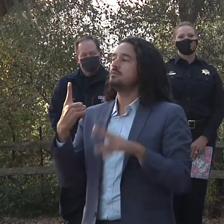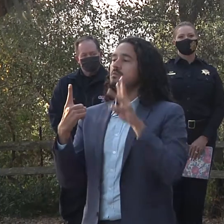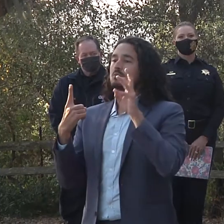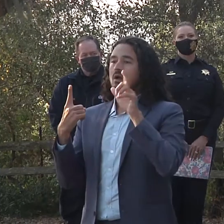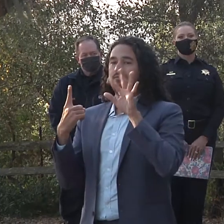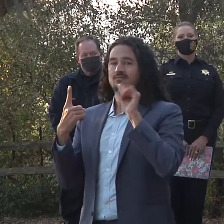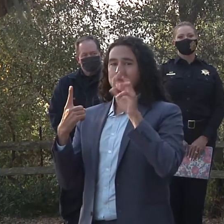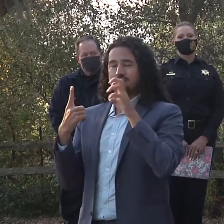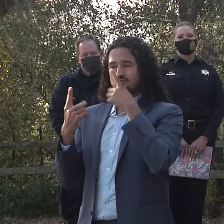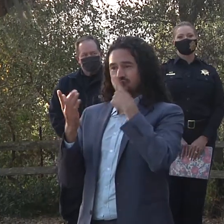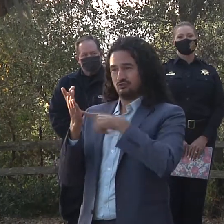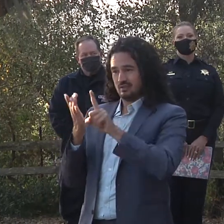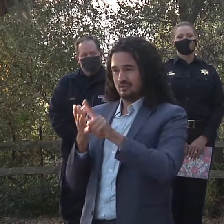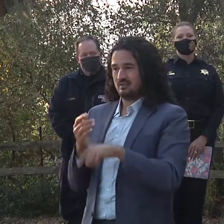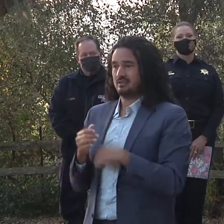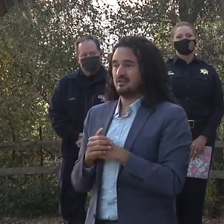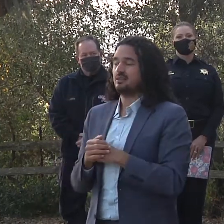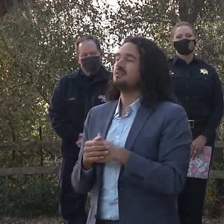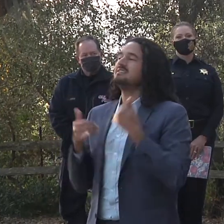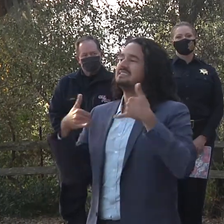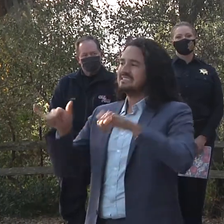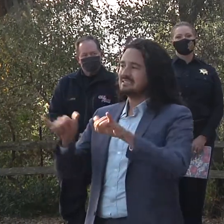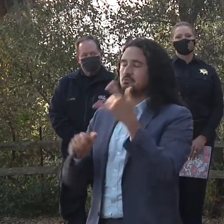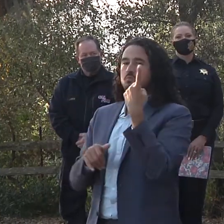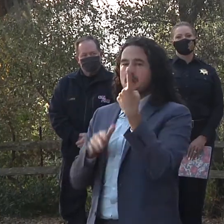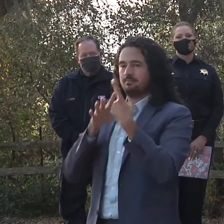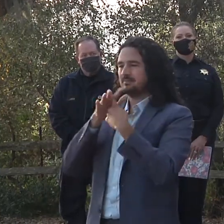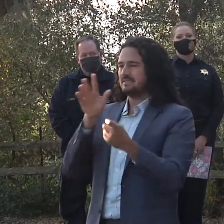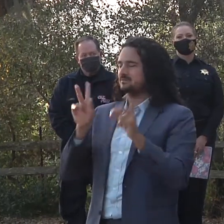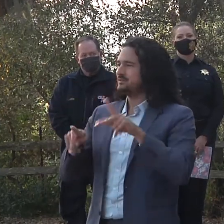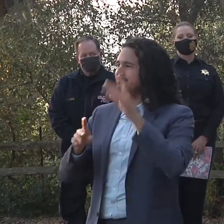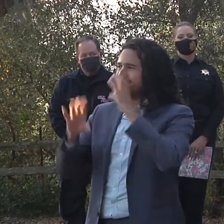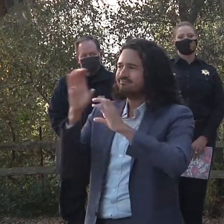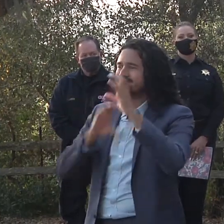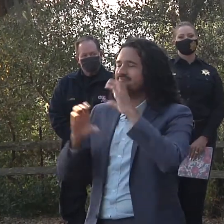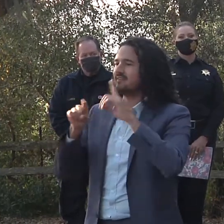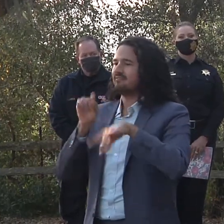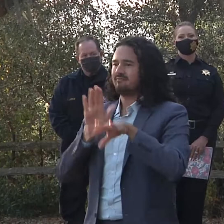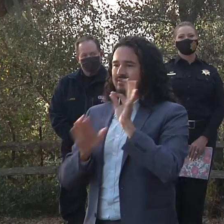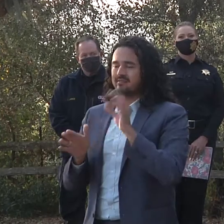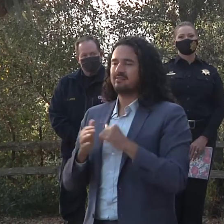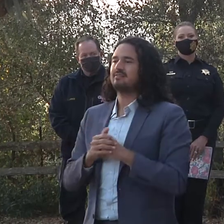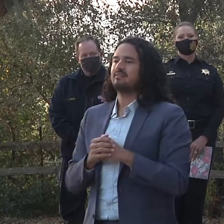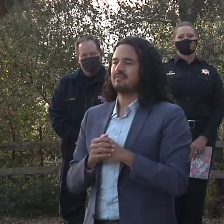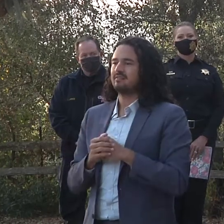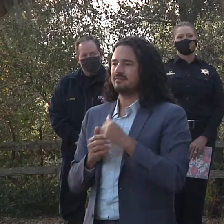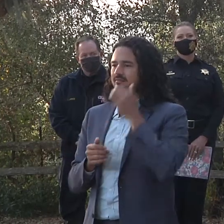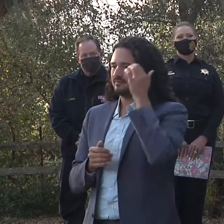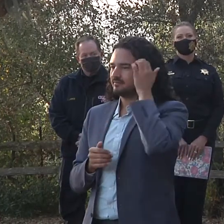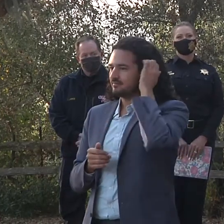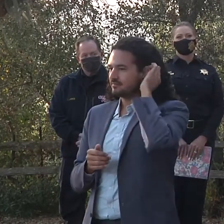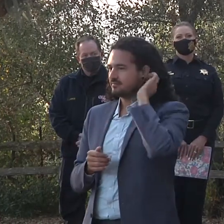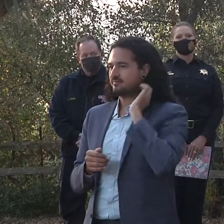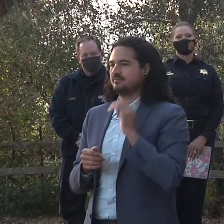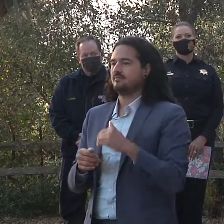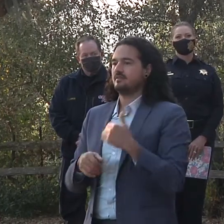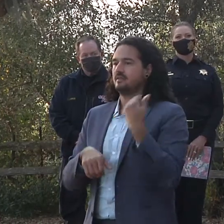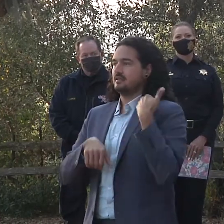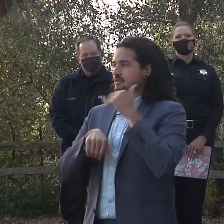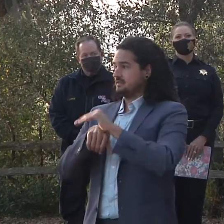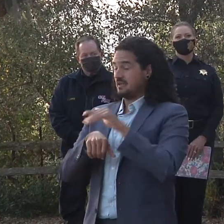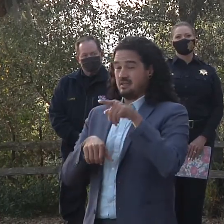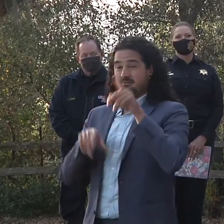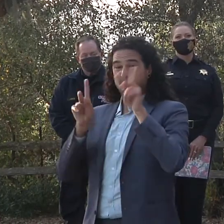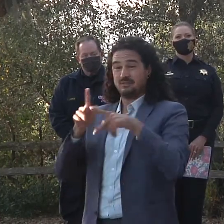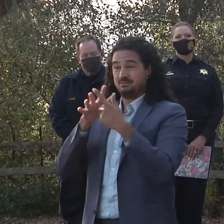night, that person was reported missing. They haven't seen, the person hasn't been seen since before the fire started, but was recently